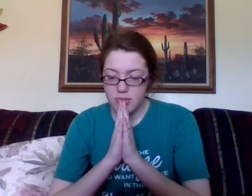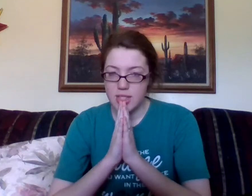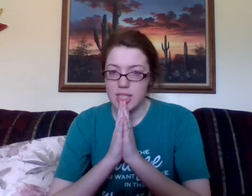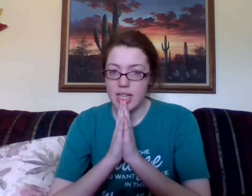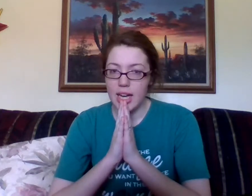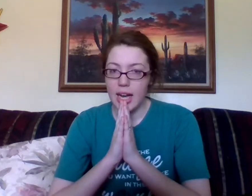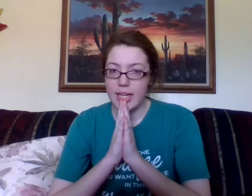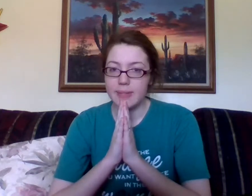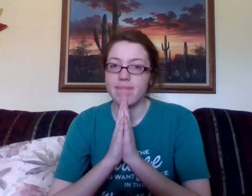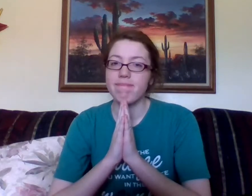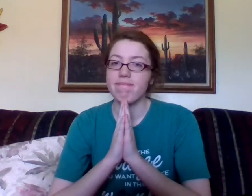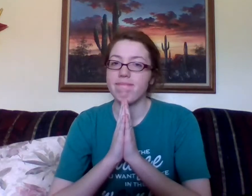I